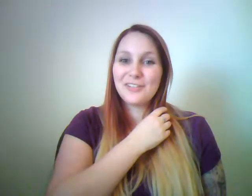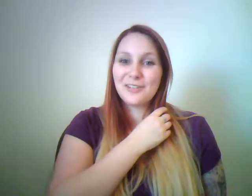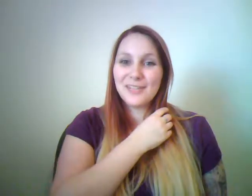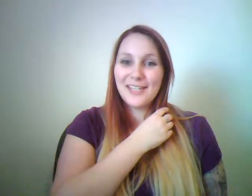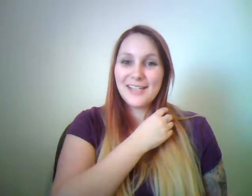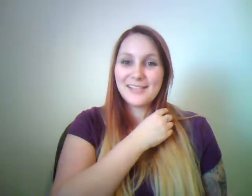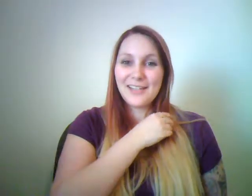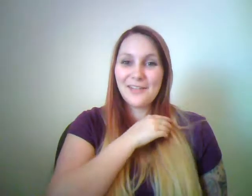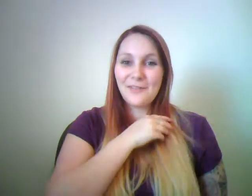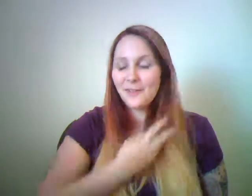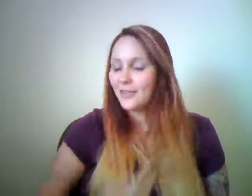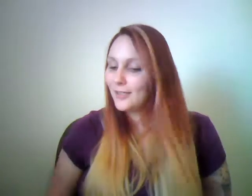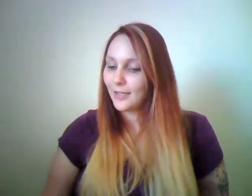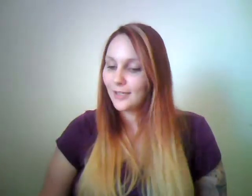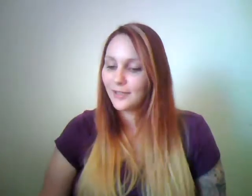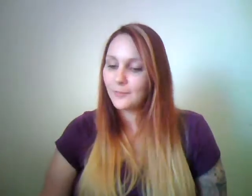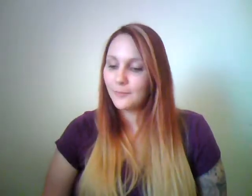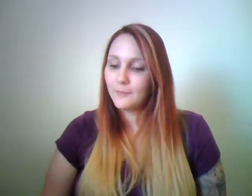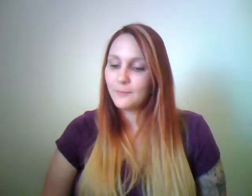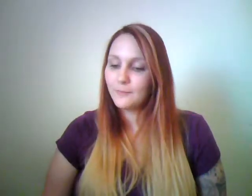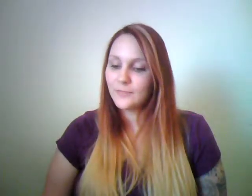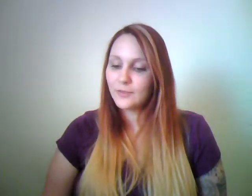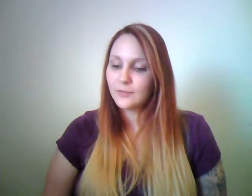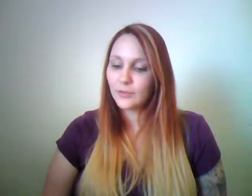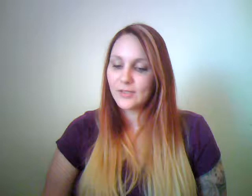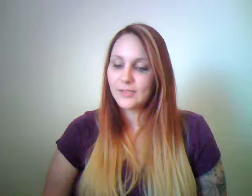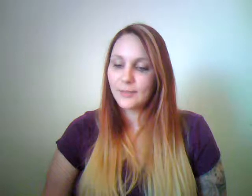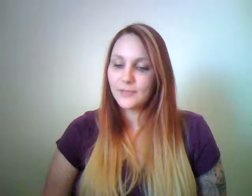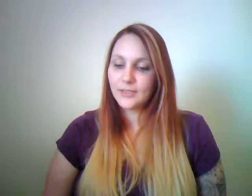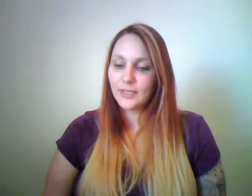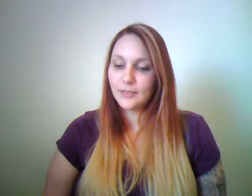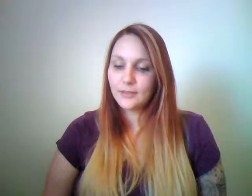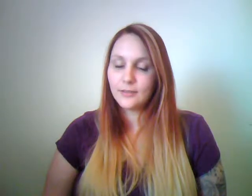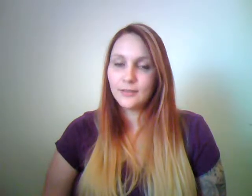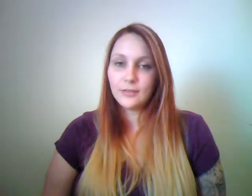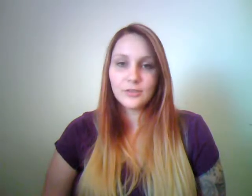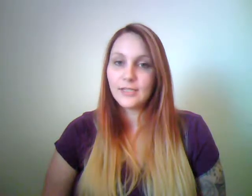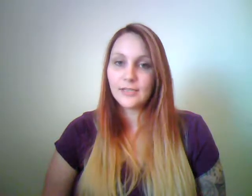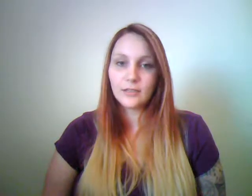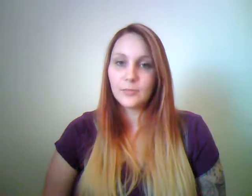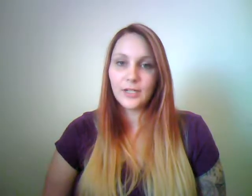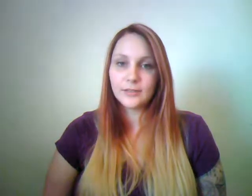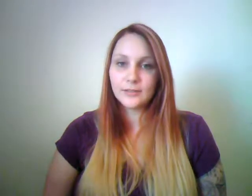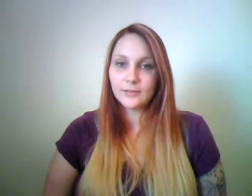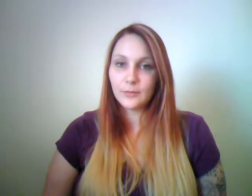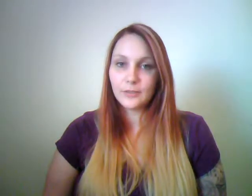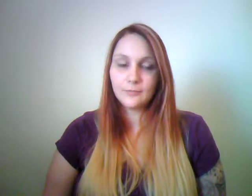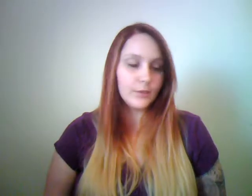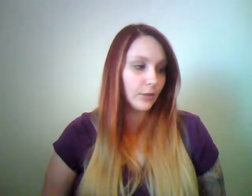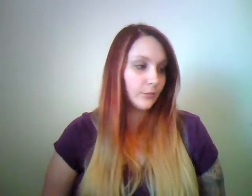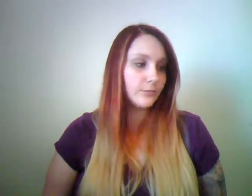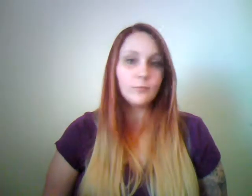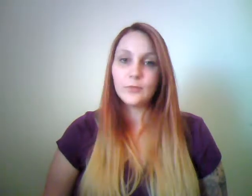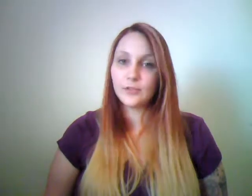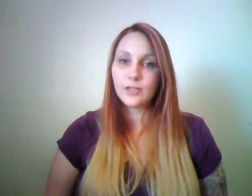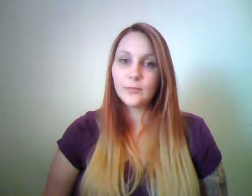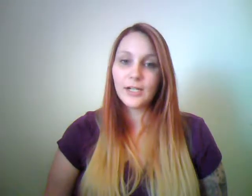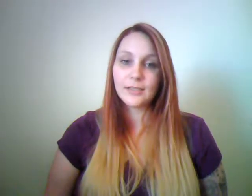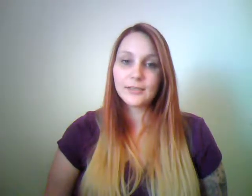with ASL. So it's something that it just takes a lot of practice. So, you know, when you start practicing